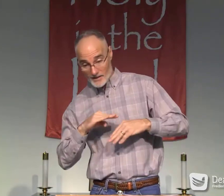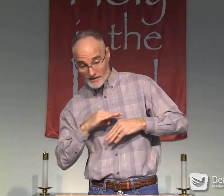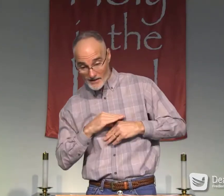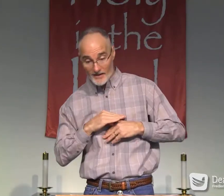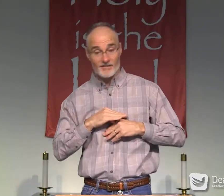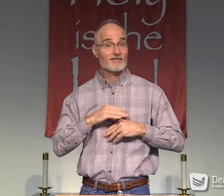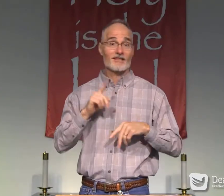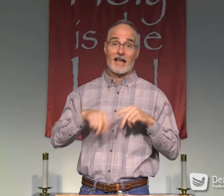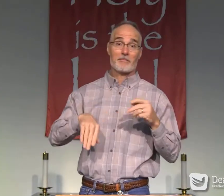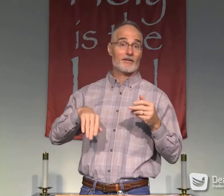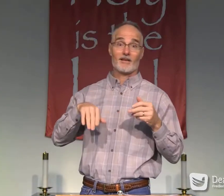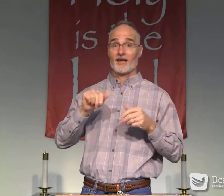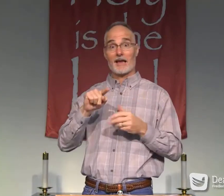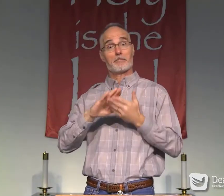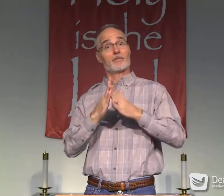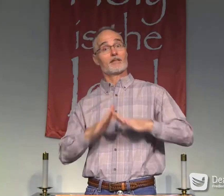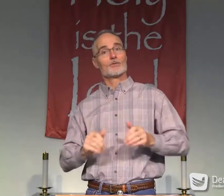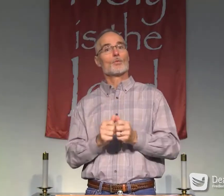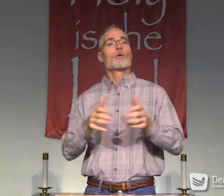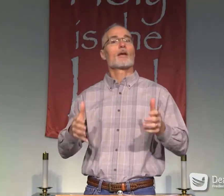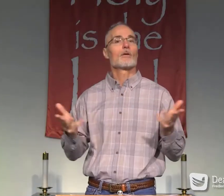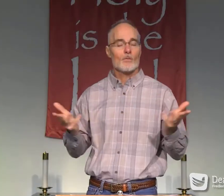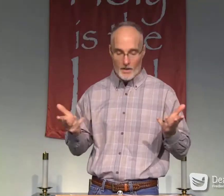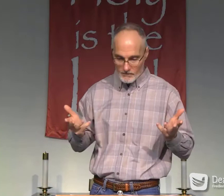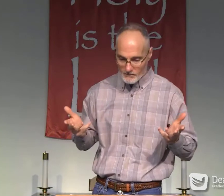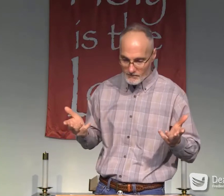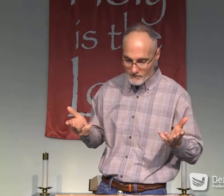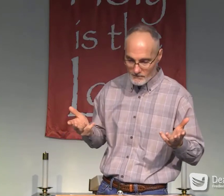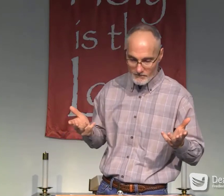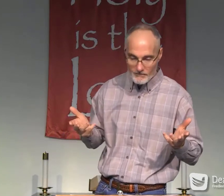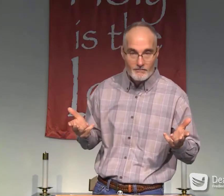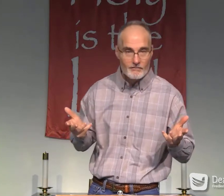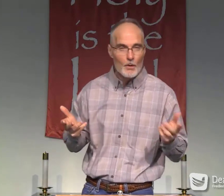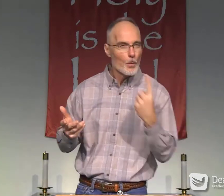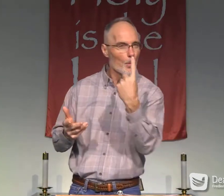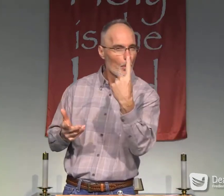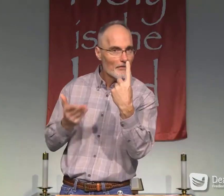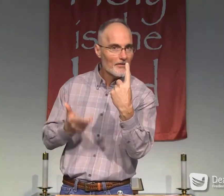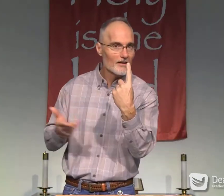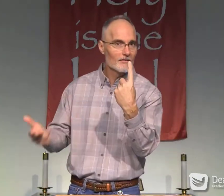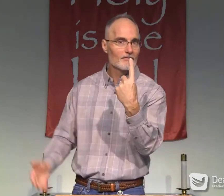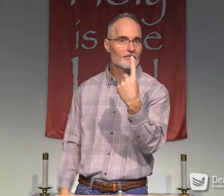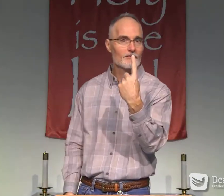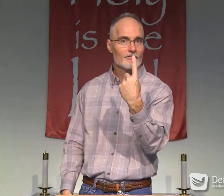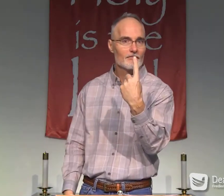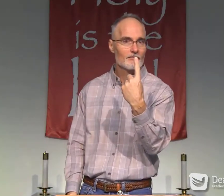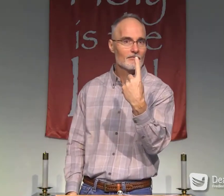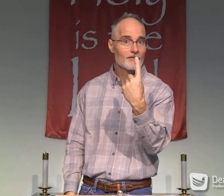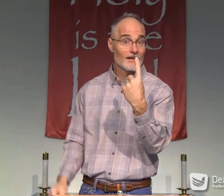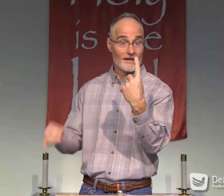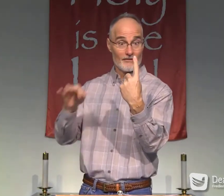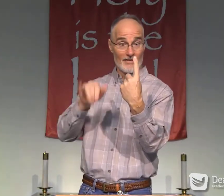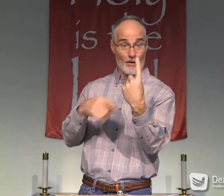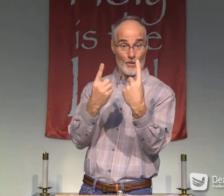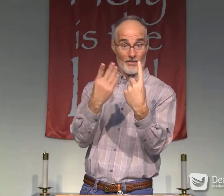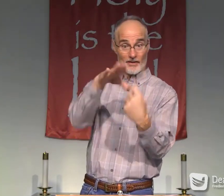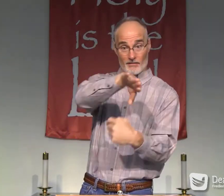What's the one thing that you can't be happy, can't be satisfied, can't be at peace without? What's the one